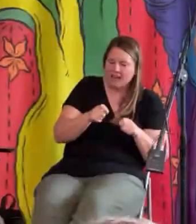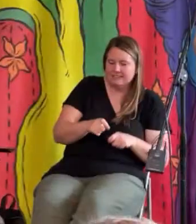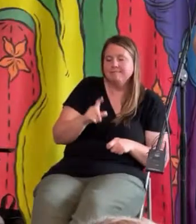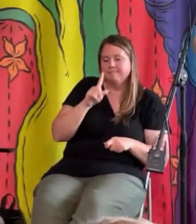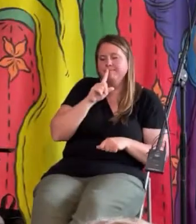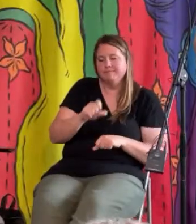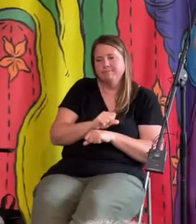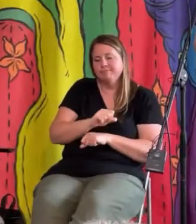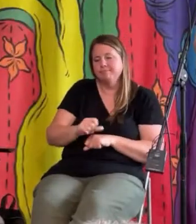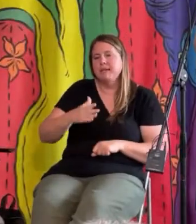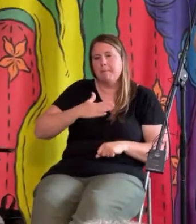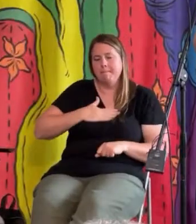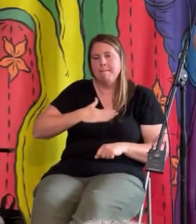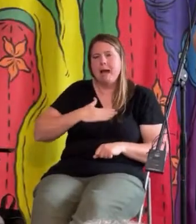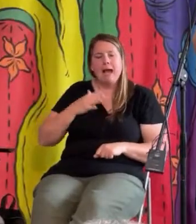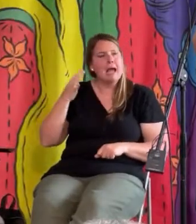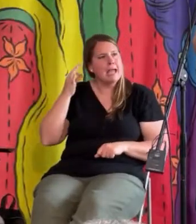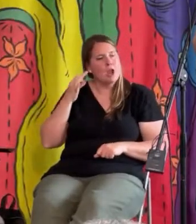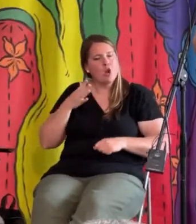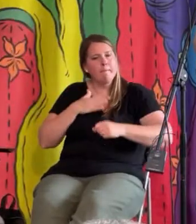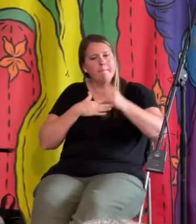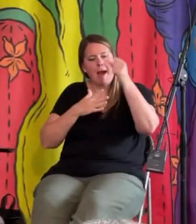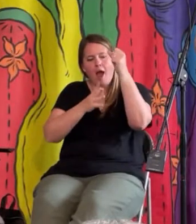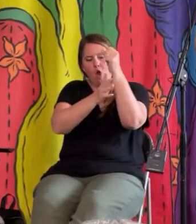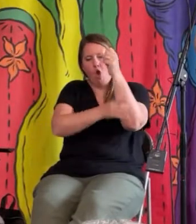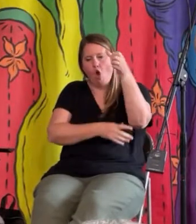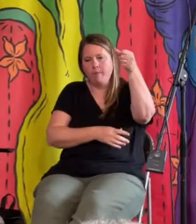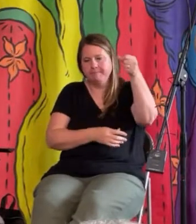actually my braid and my scrawny arm.